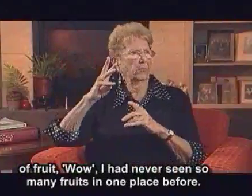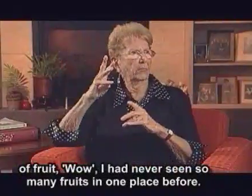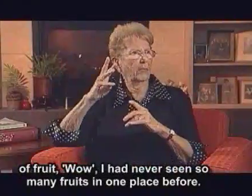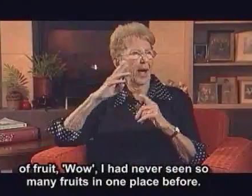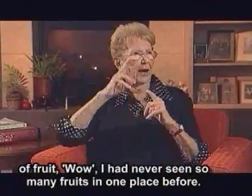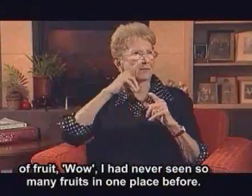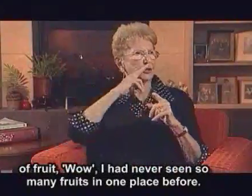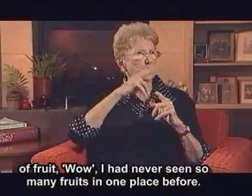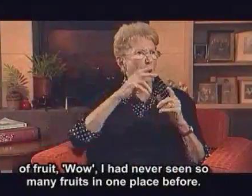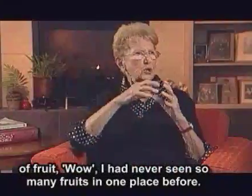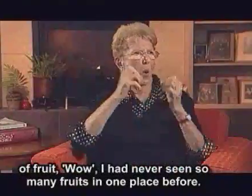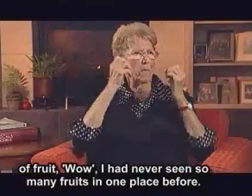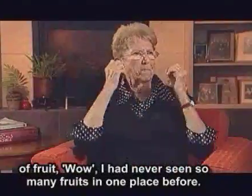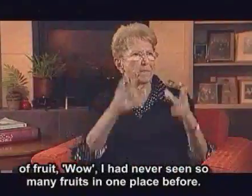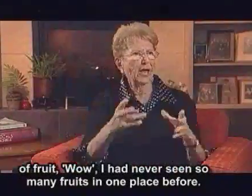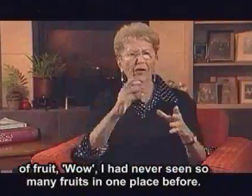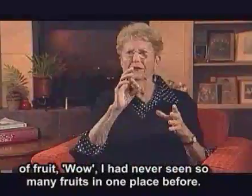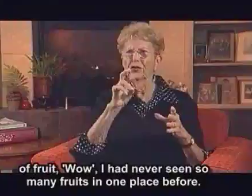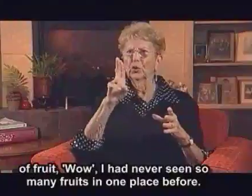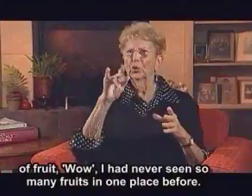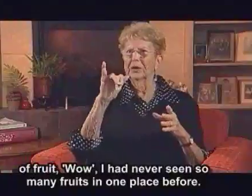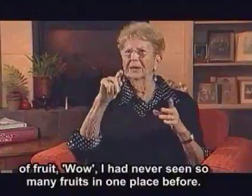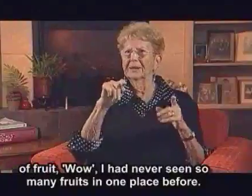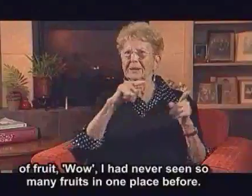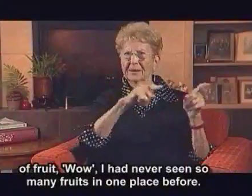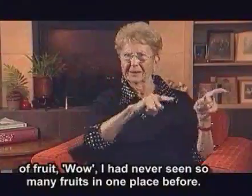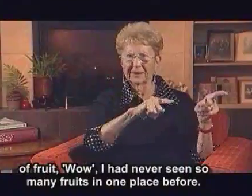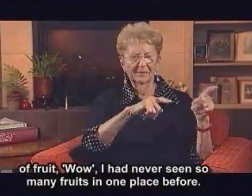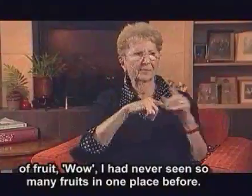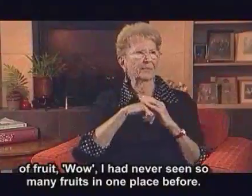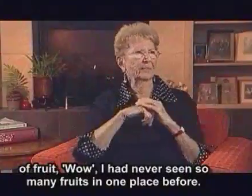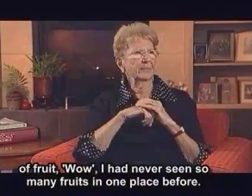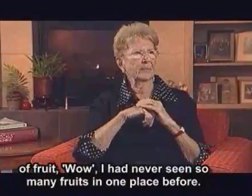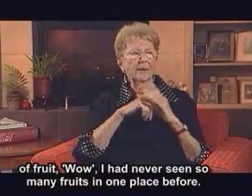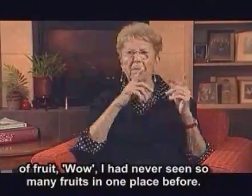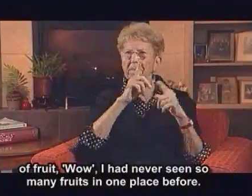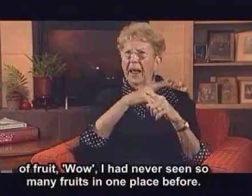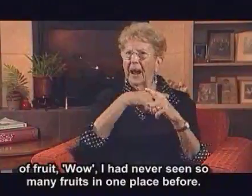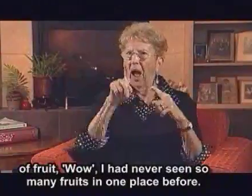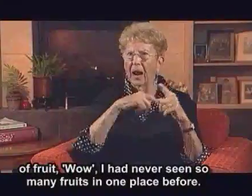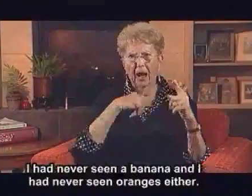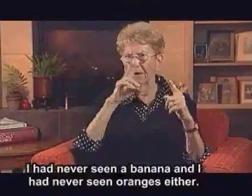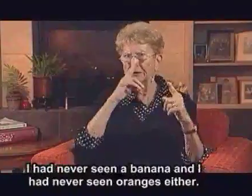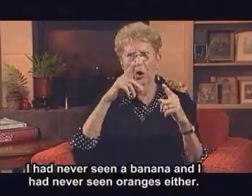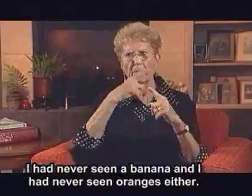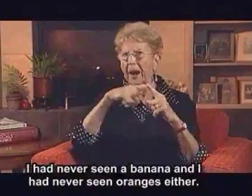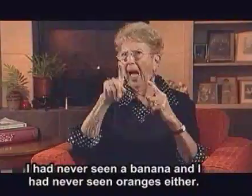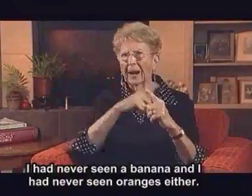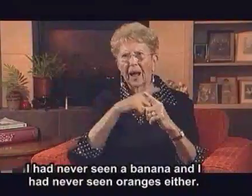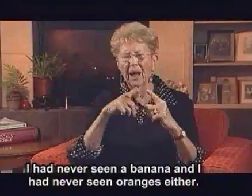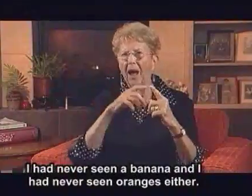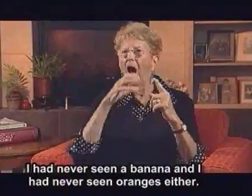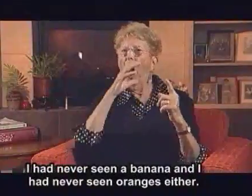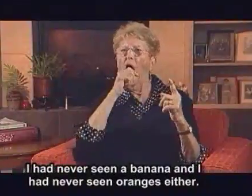Wow! I had never seen so many fruits in one place before. I'd never seen a